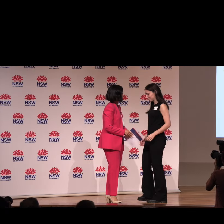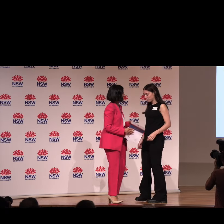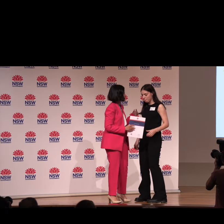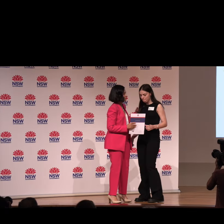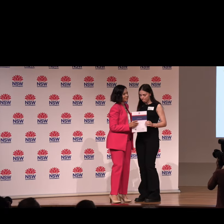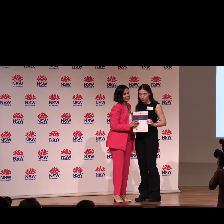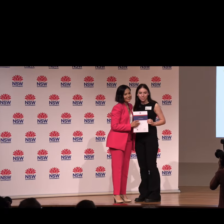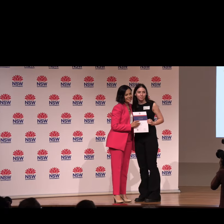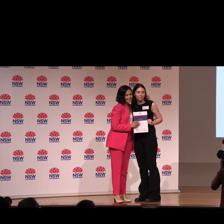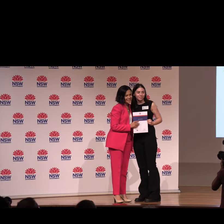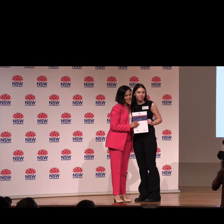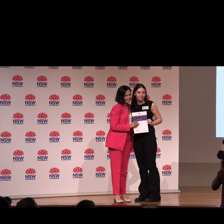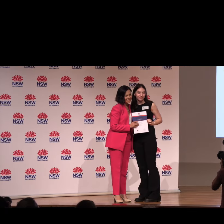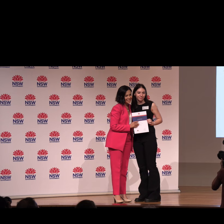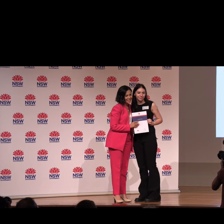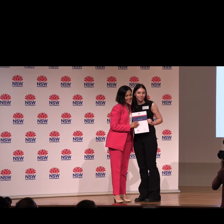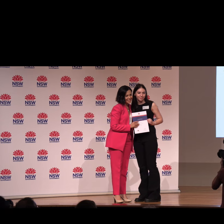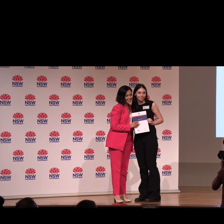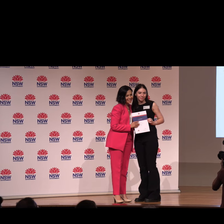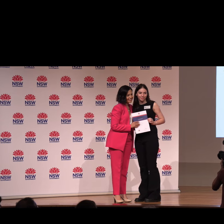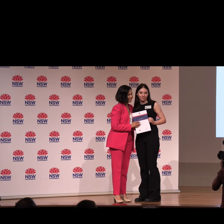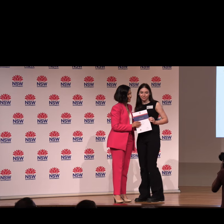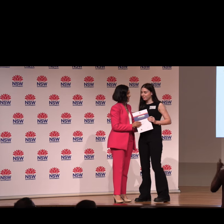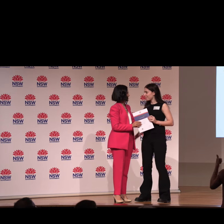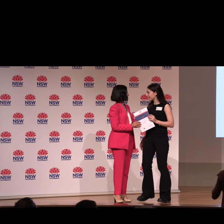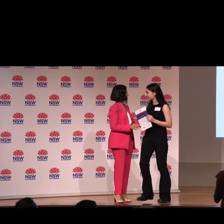And Ella Futrell, St. John's Grammar School.